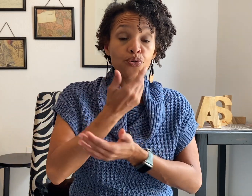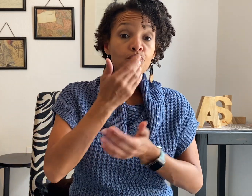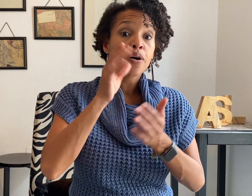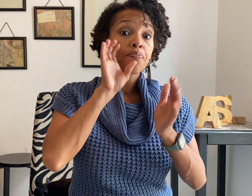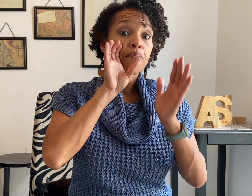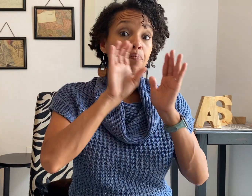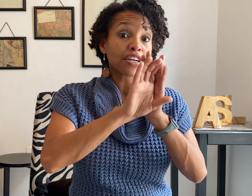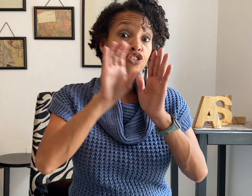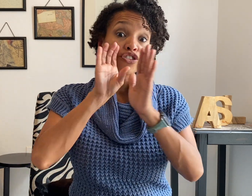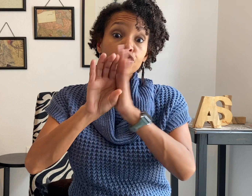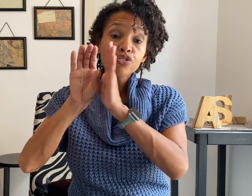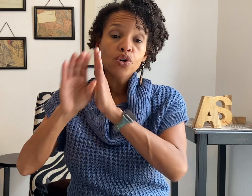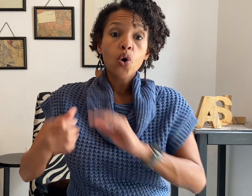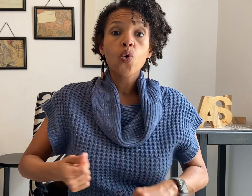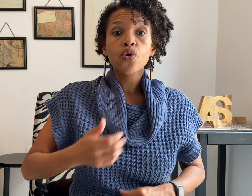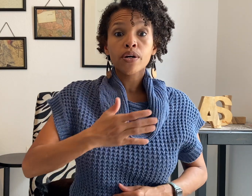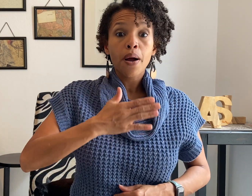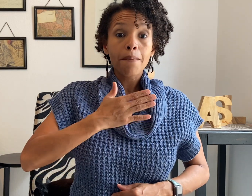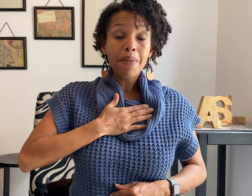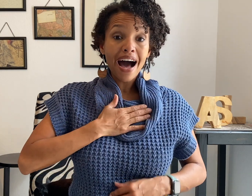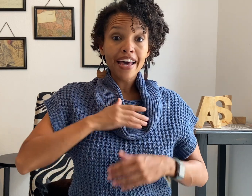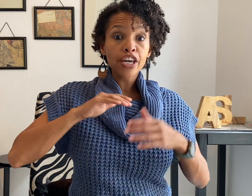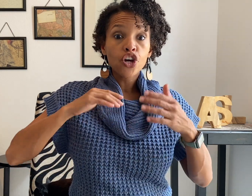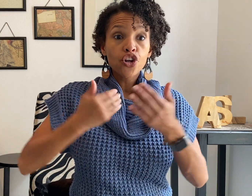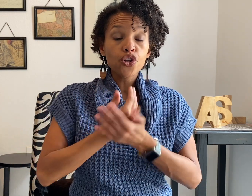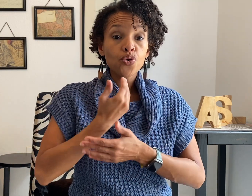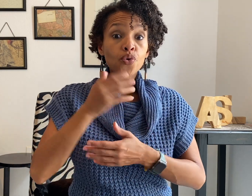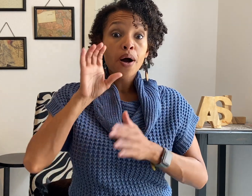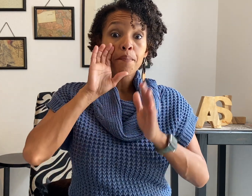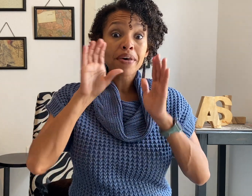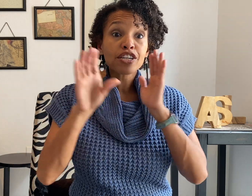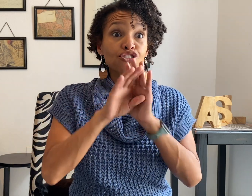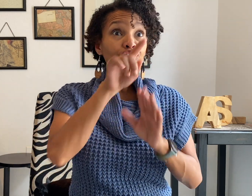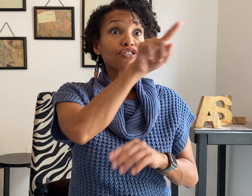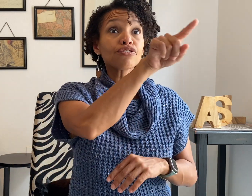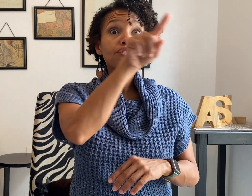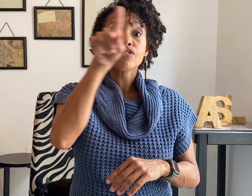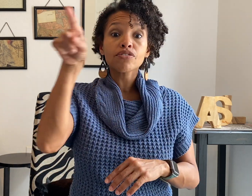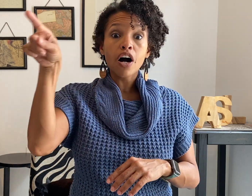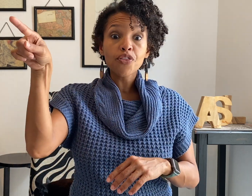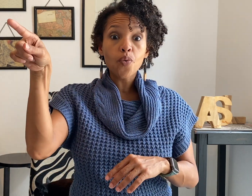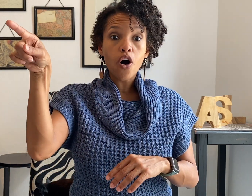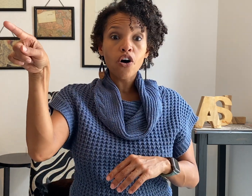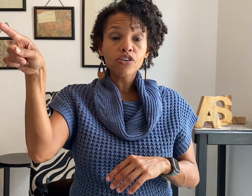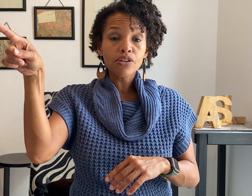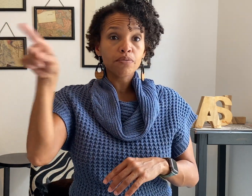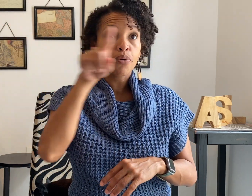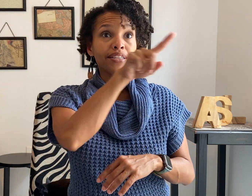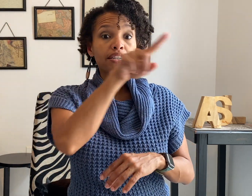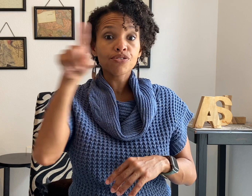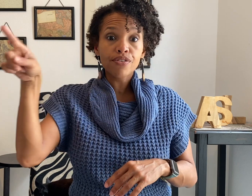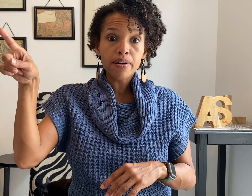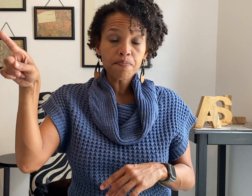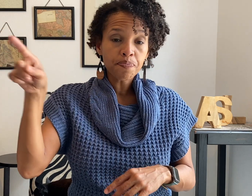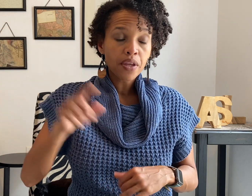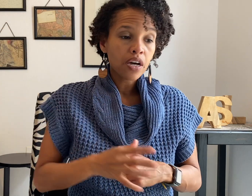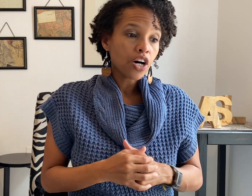new pictures, or my new pictures on the wall, pointing to them. You could